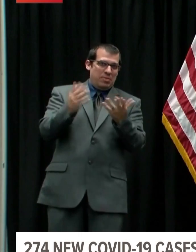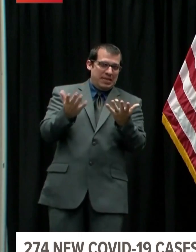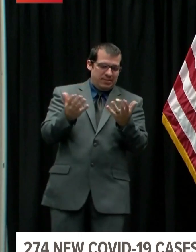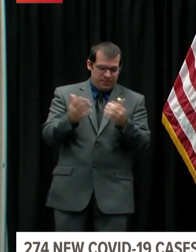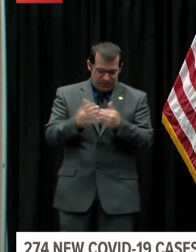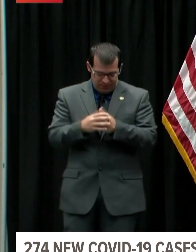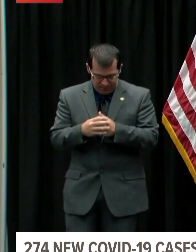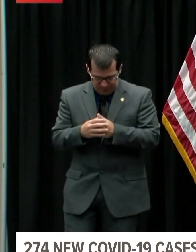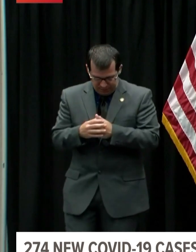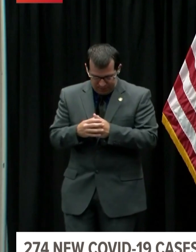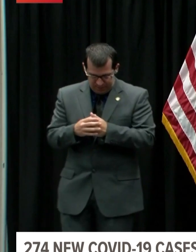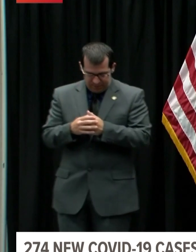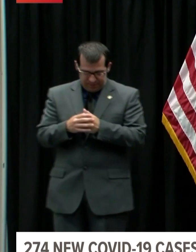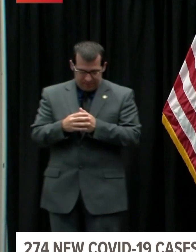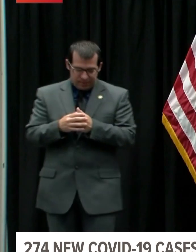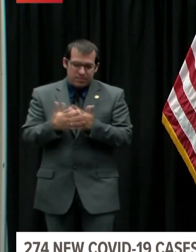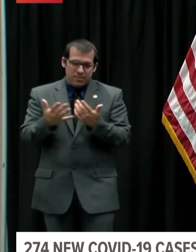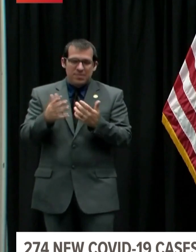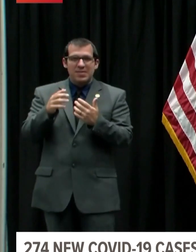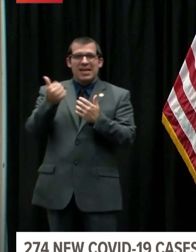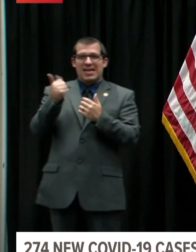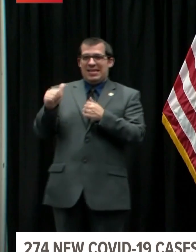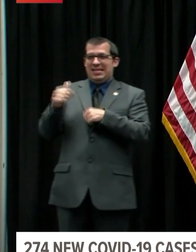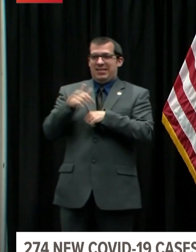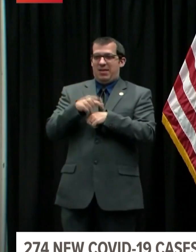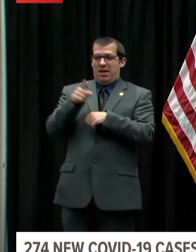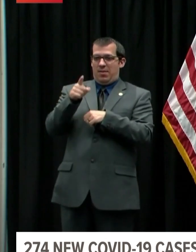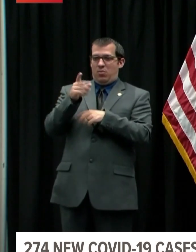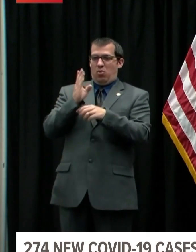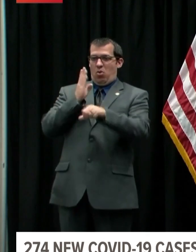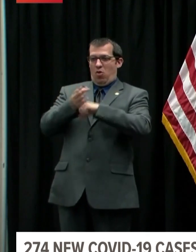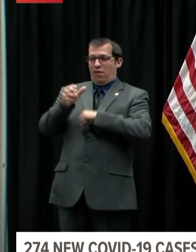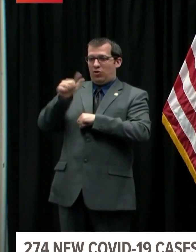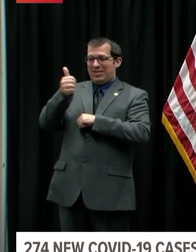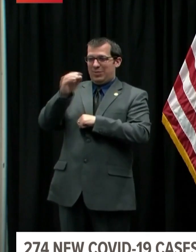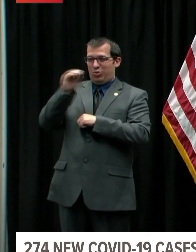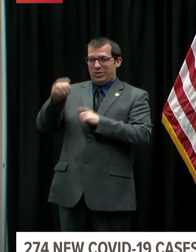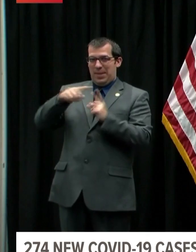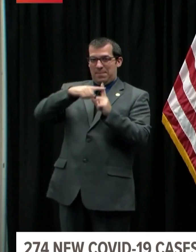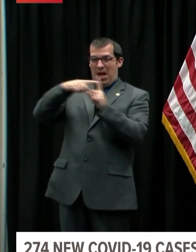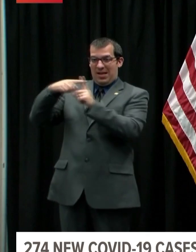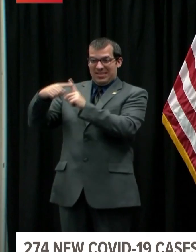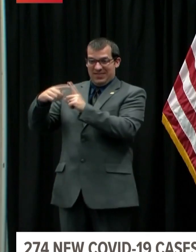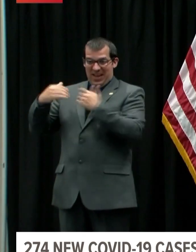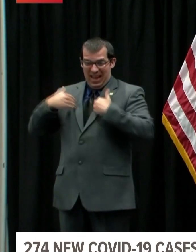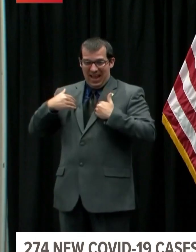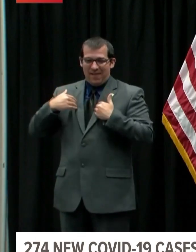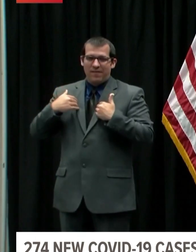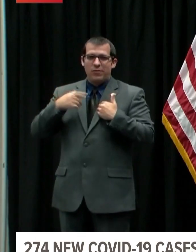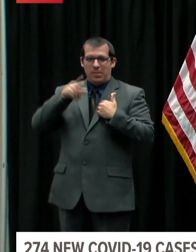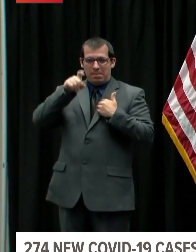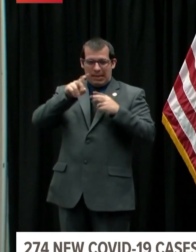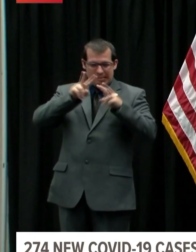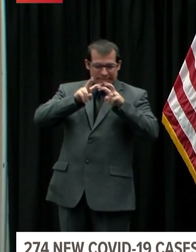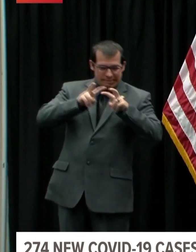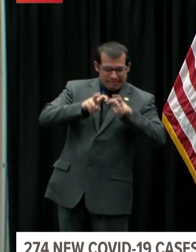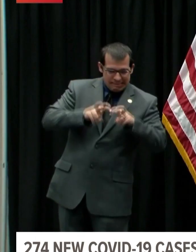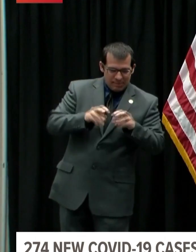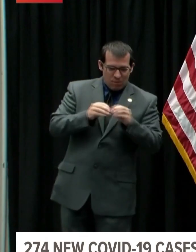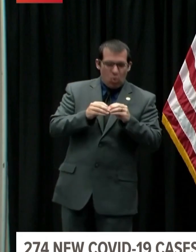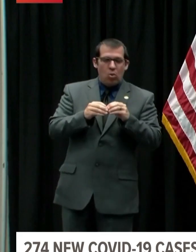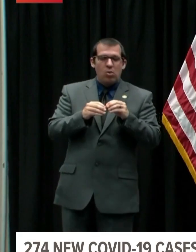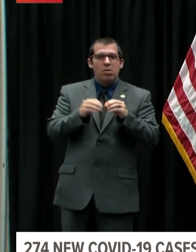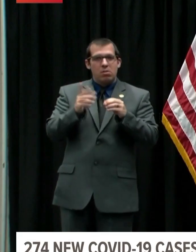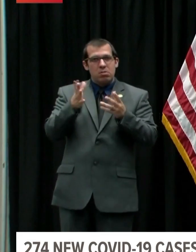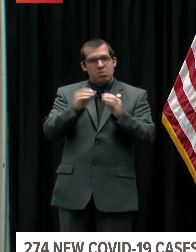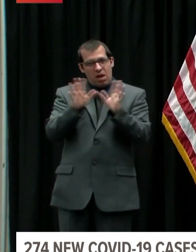Well, anytime you get over a 10% positivity rate, you've got to look a little bit deeper. Obviously, it is a level